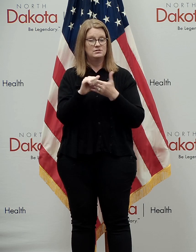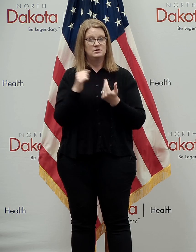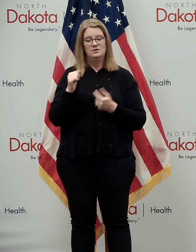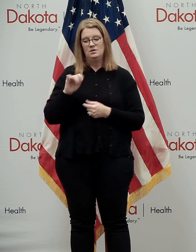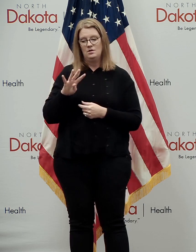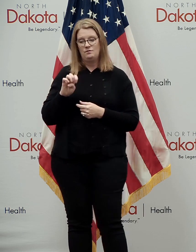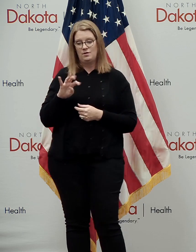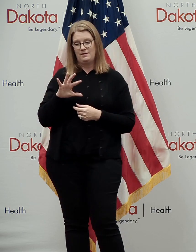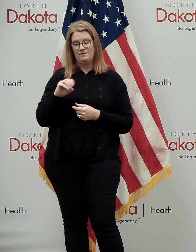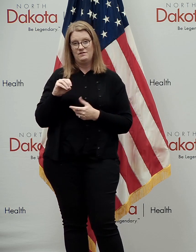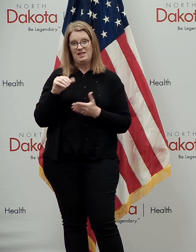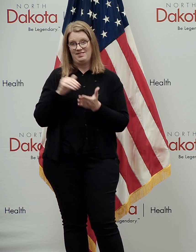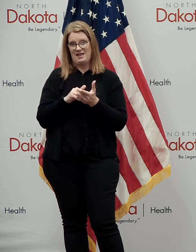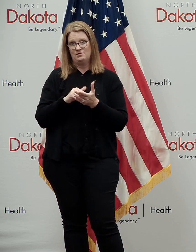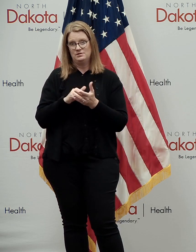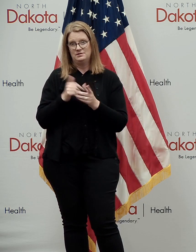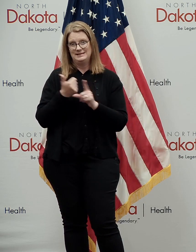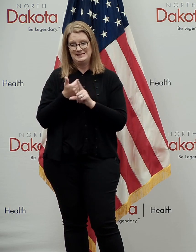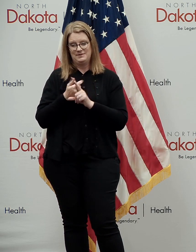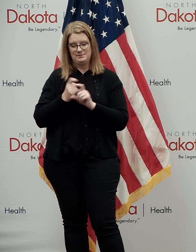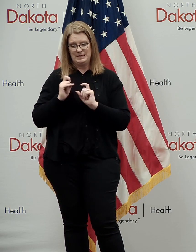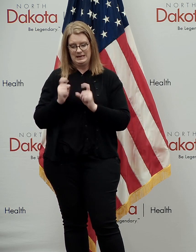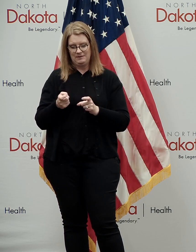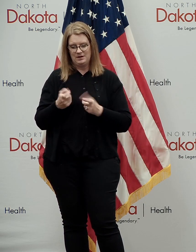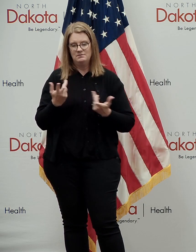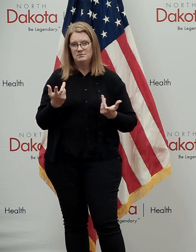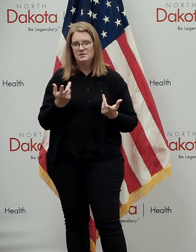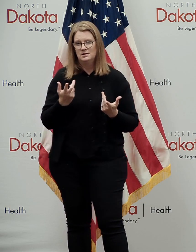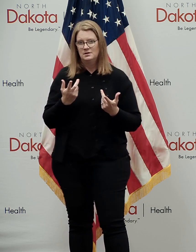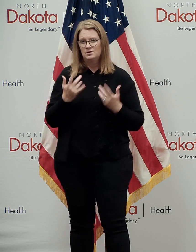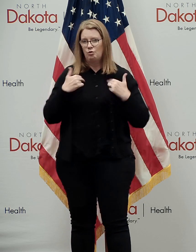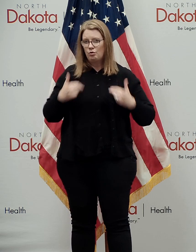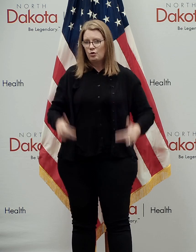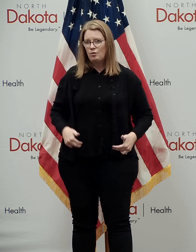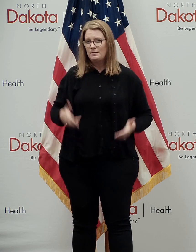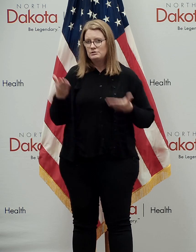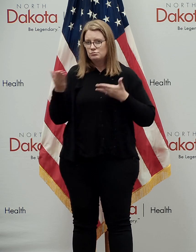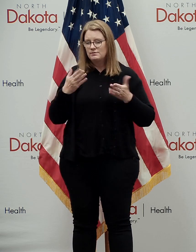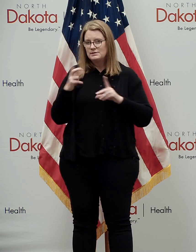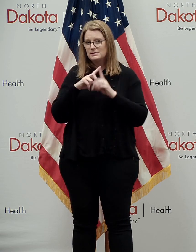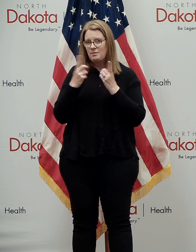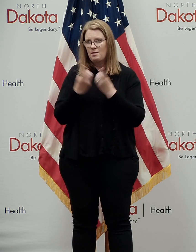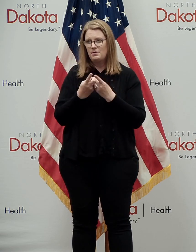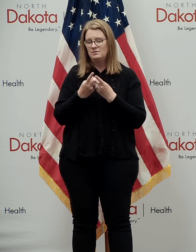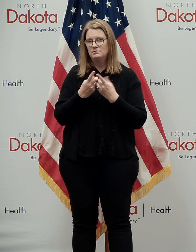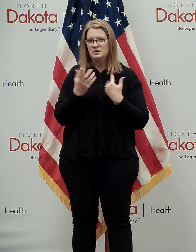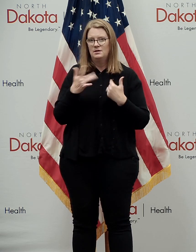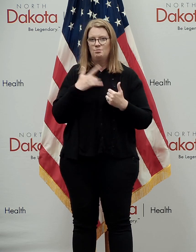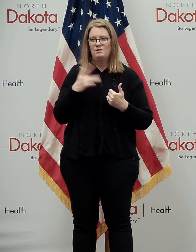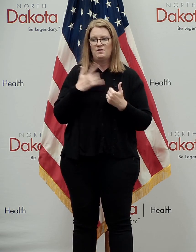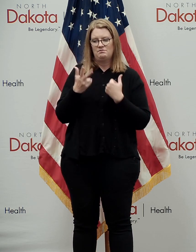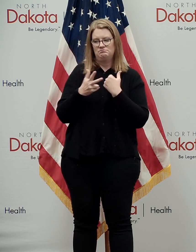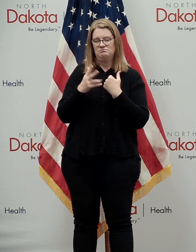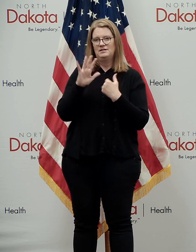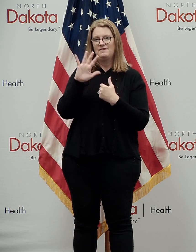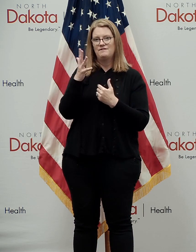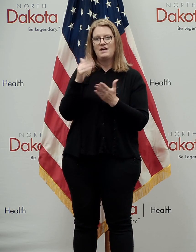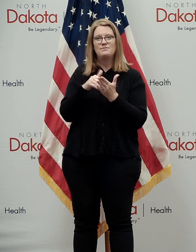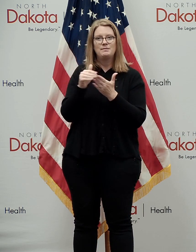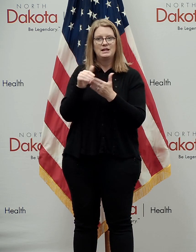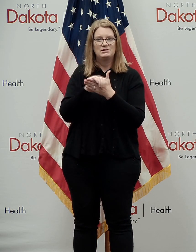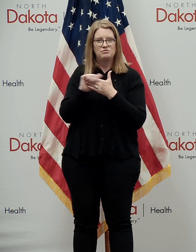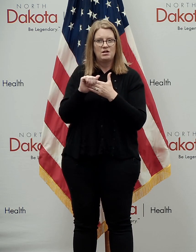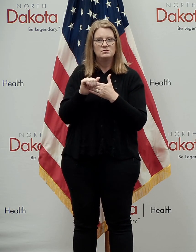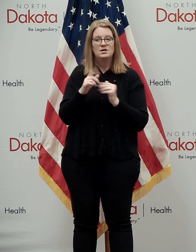450,000 of that has been issued so far through our Human Services Department. And again, that we felt was a very smart